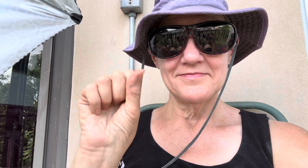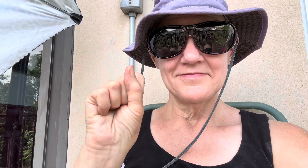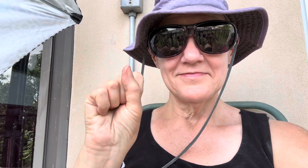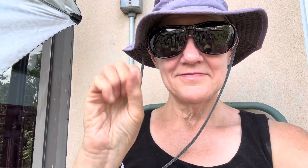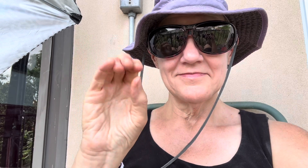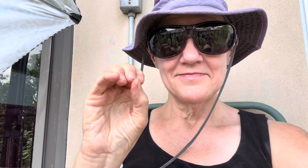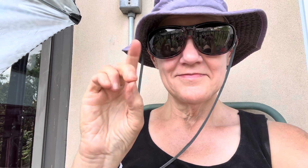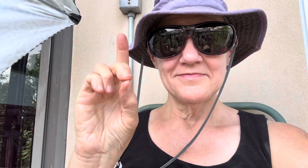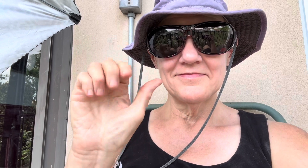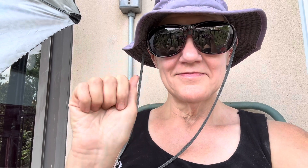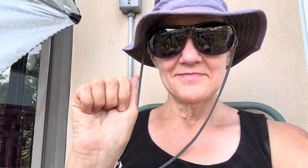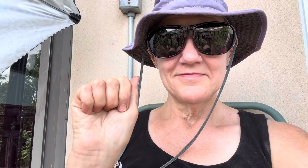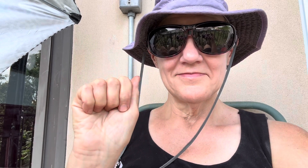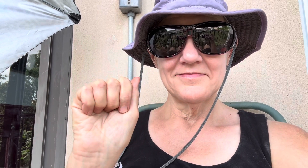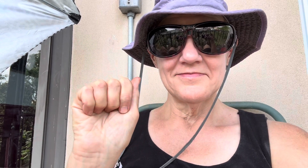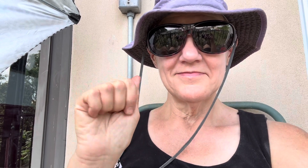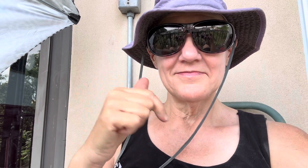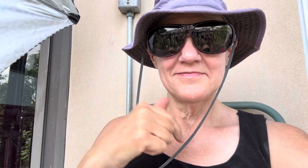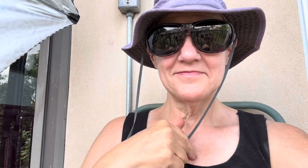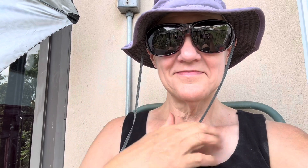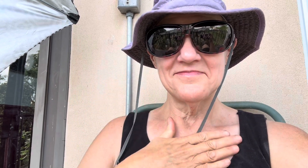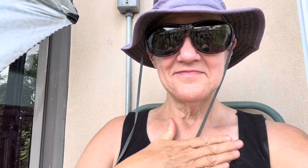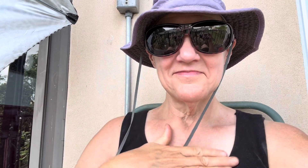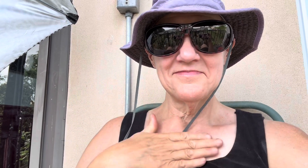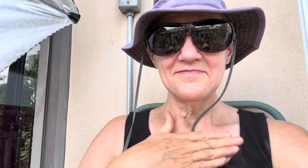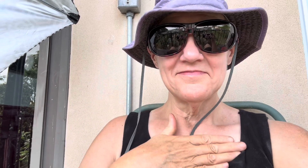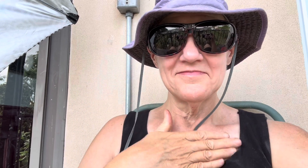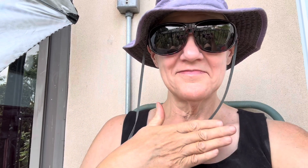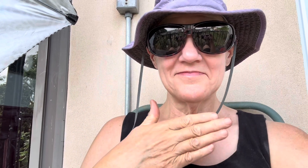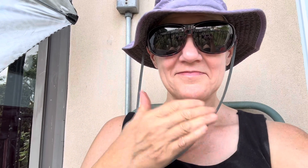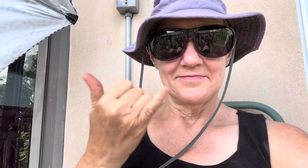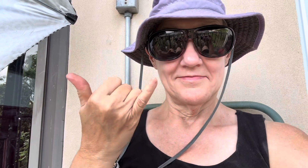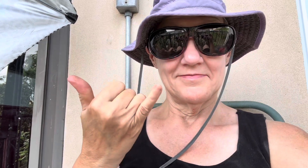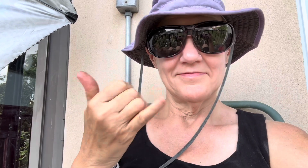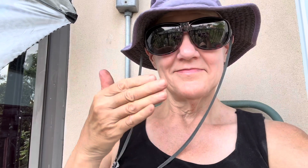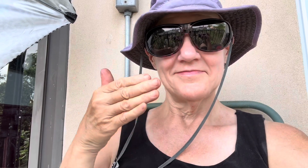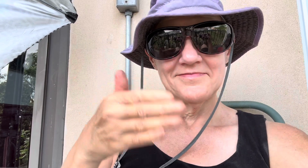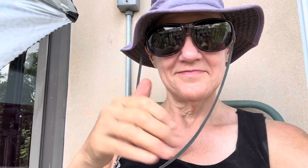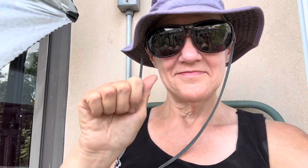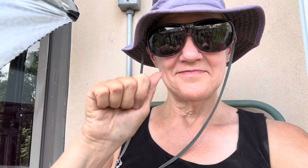dye-free soda sweetened with stevia, and I really enjoy it.